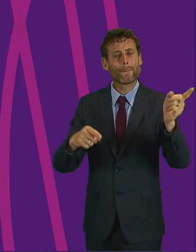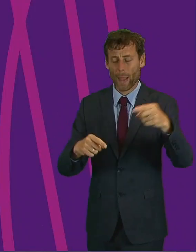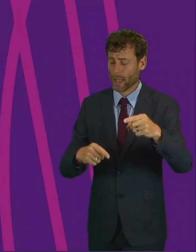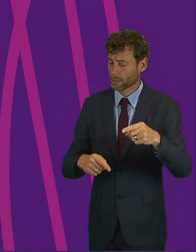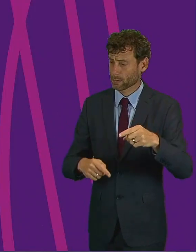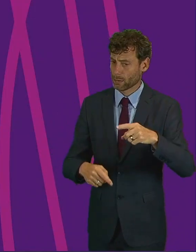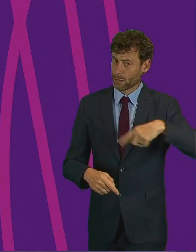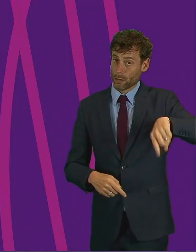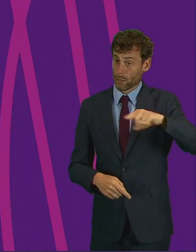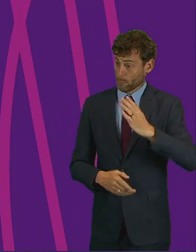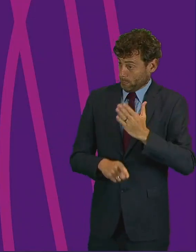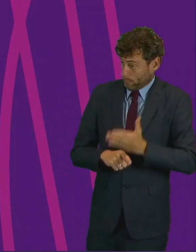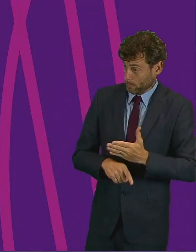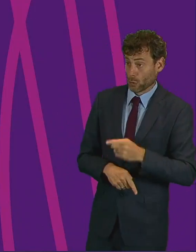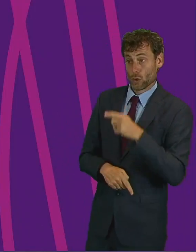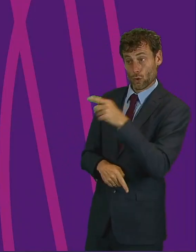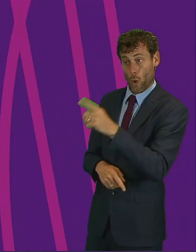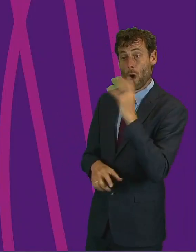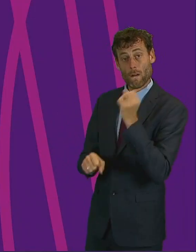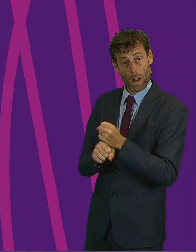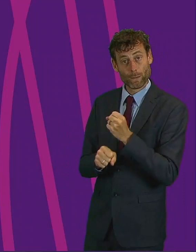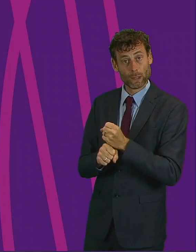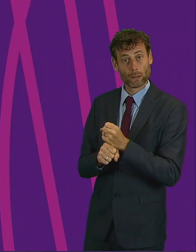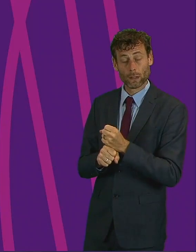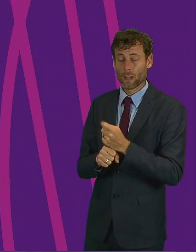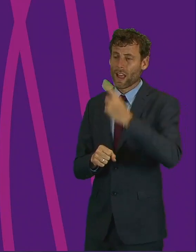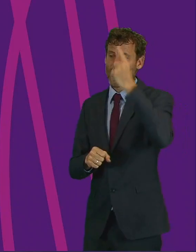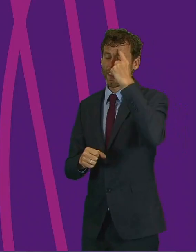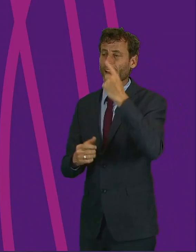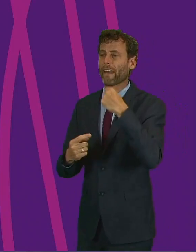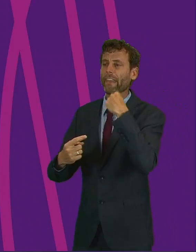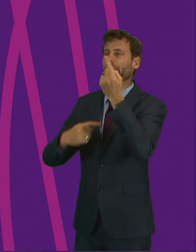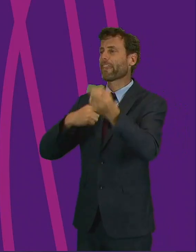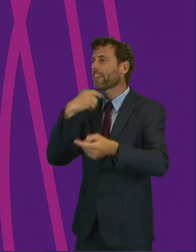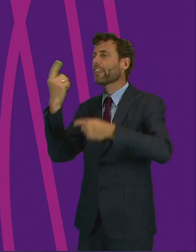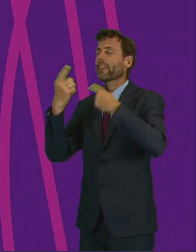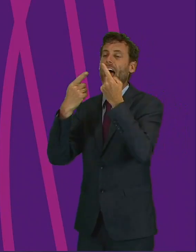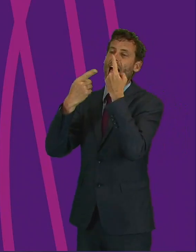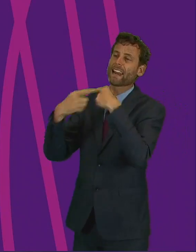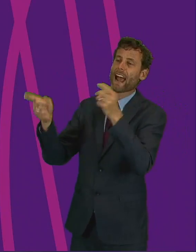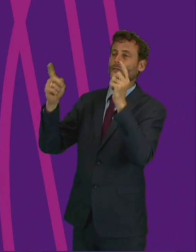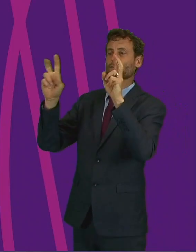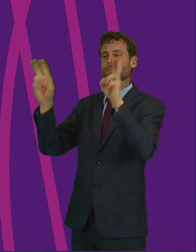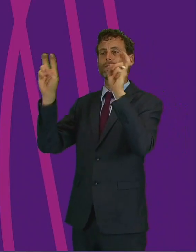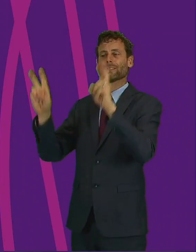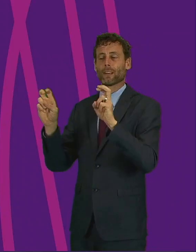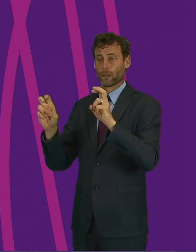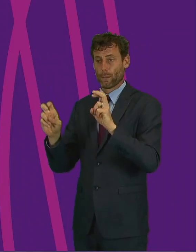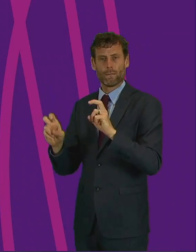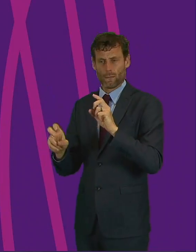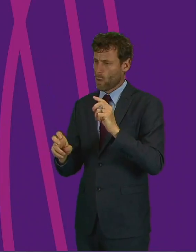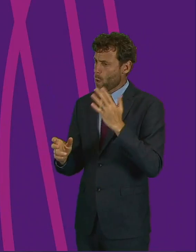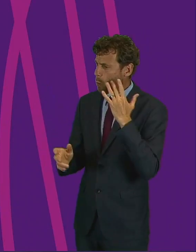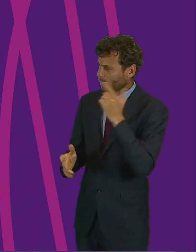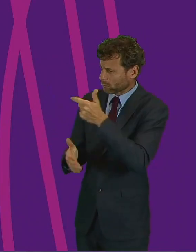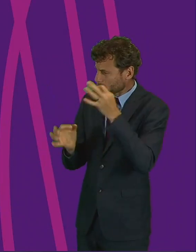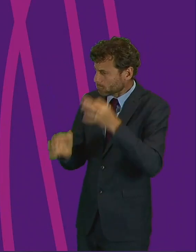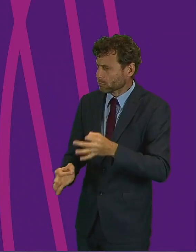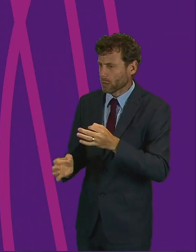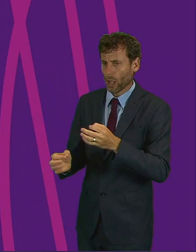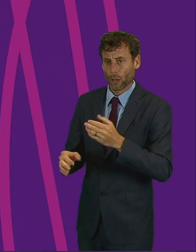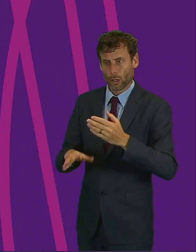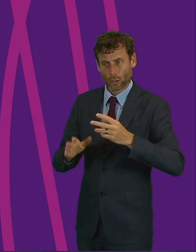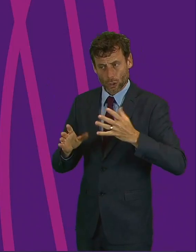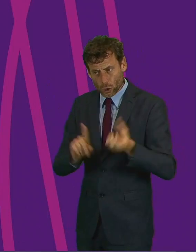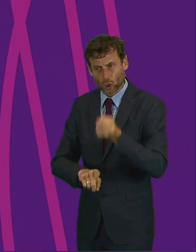have that your government will not just make more big announcements, but will actually deliver the real changes that we